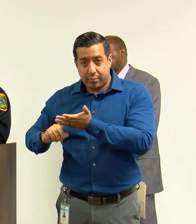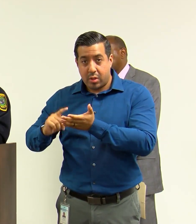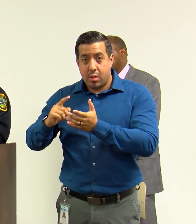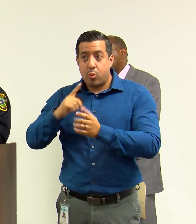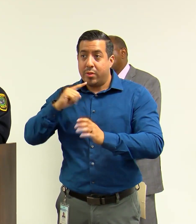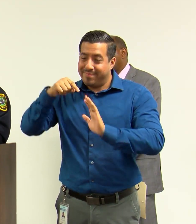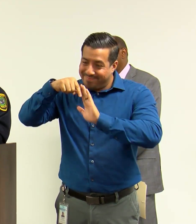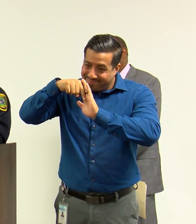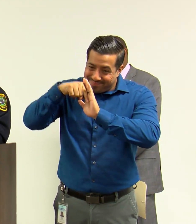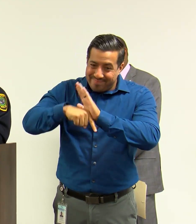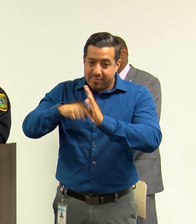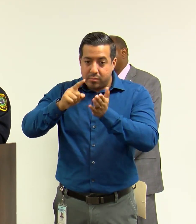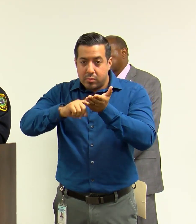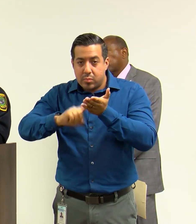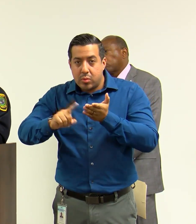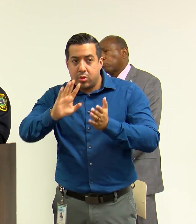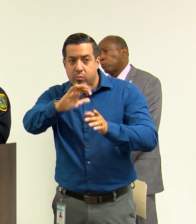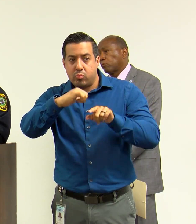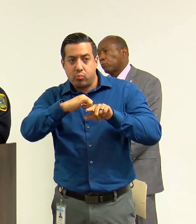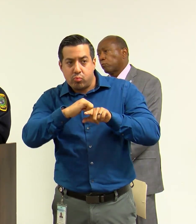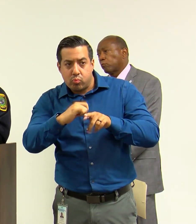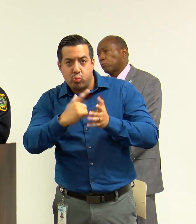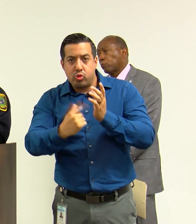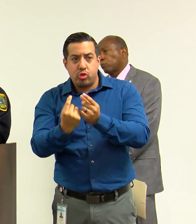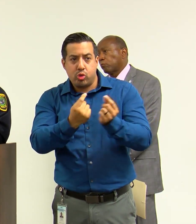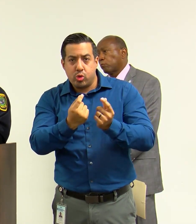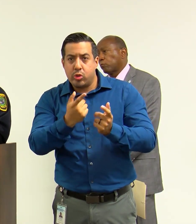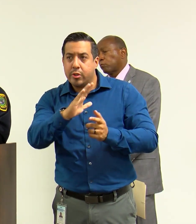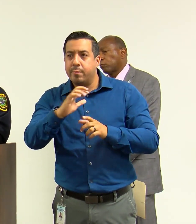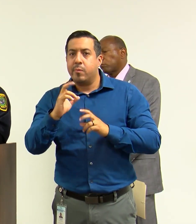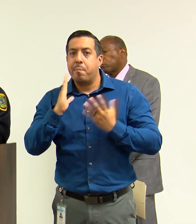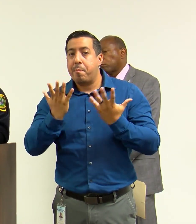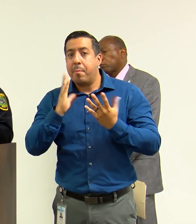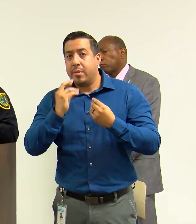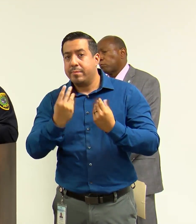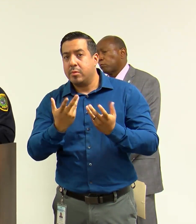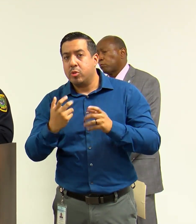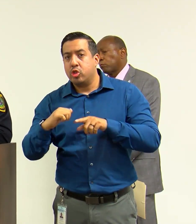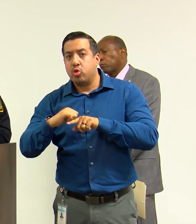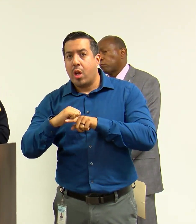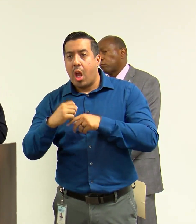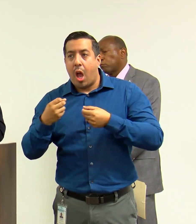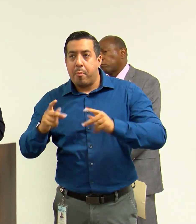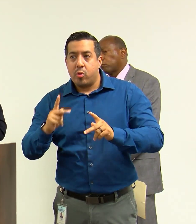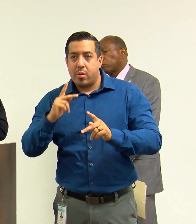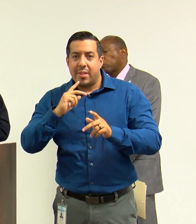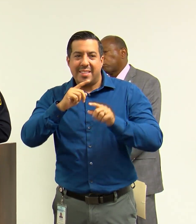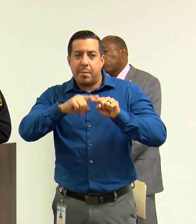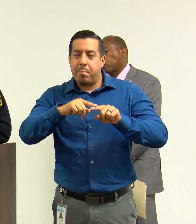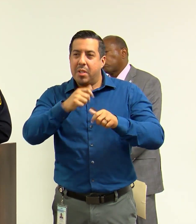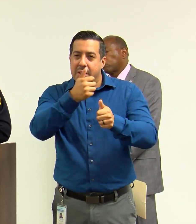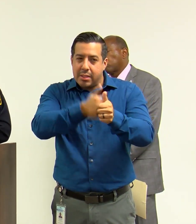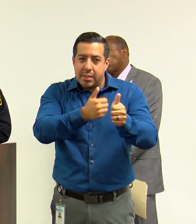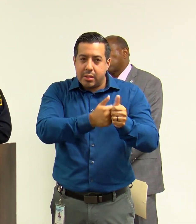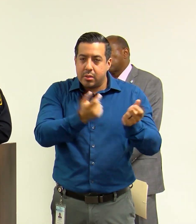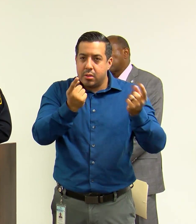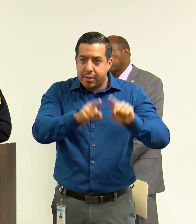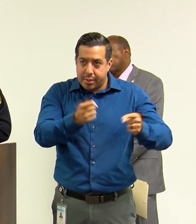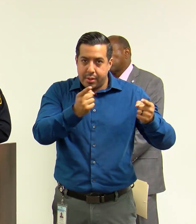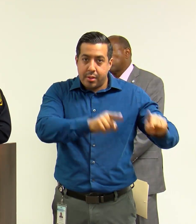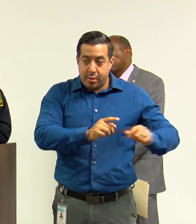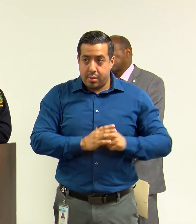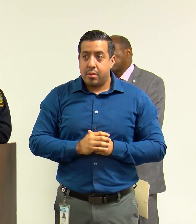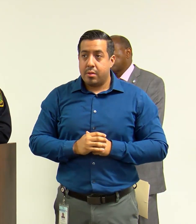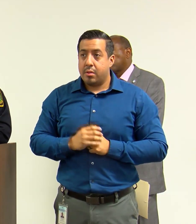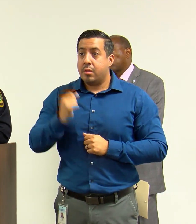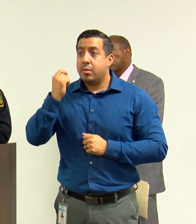look into the tactics, the training opportunities based on each incident. each incident is